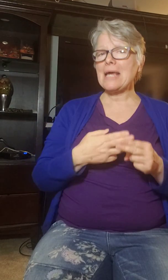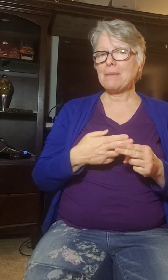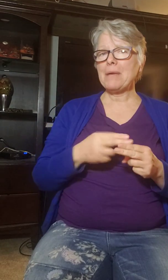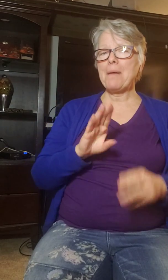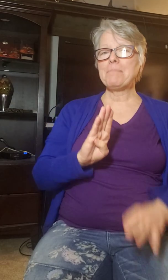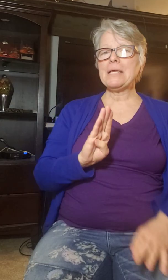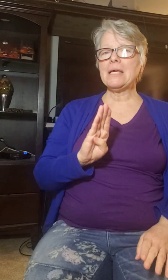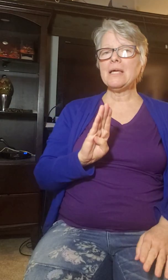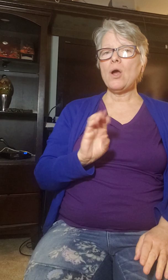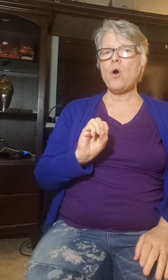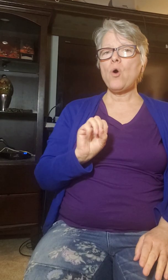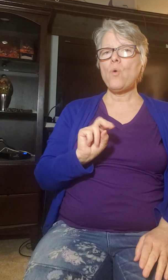name,